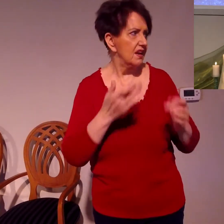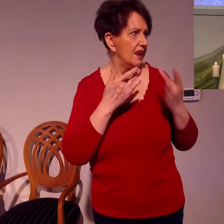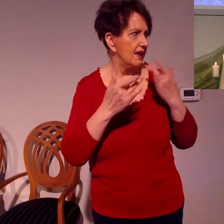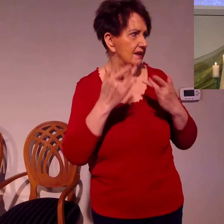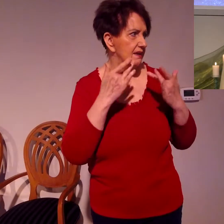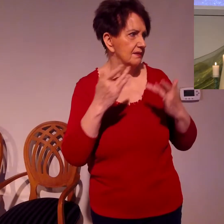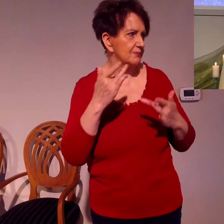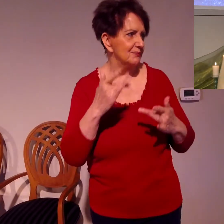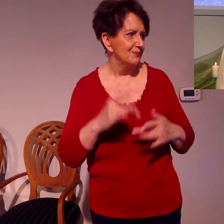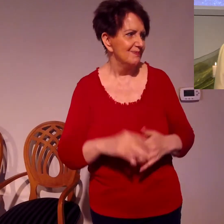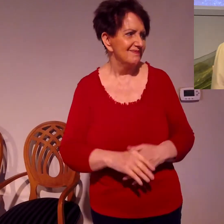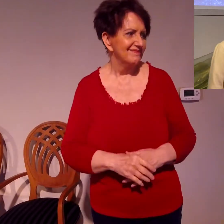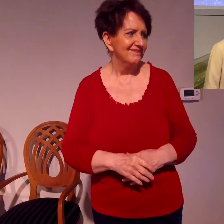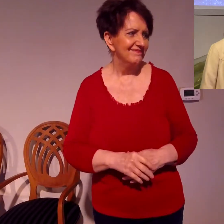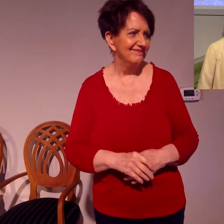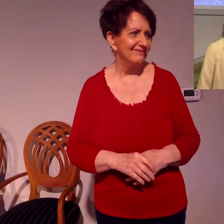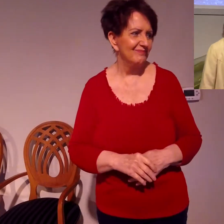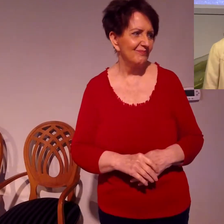Okay.